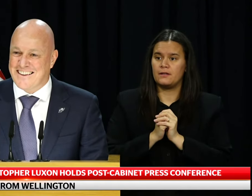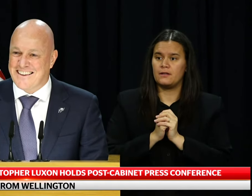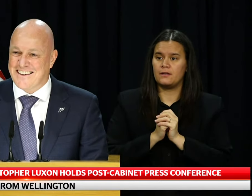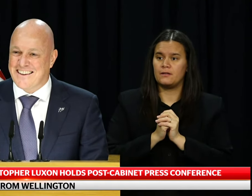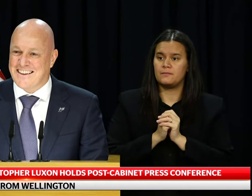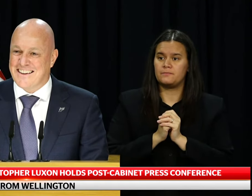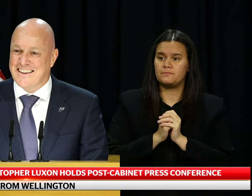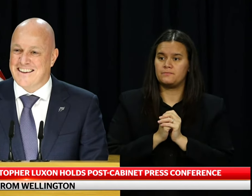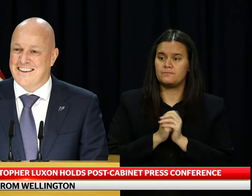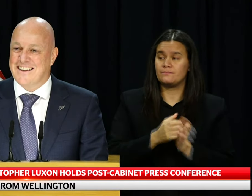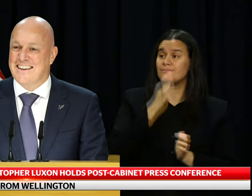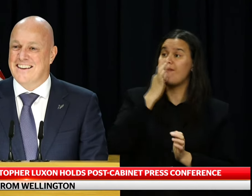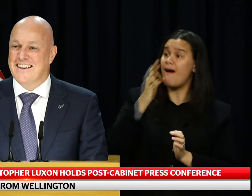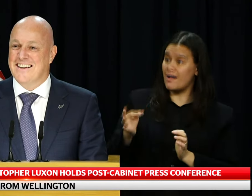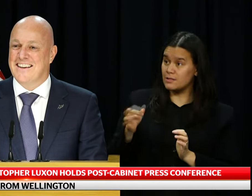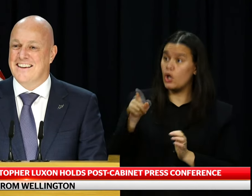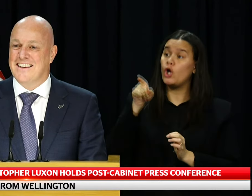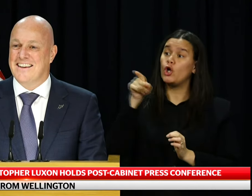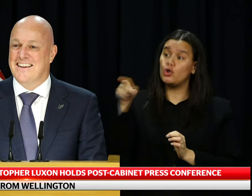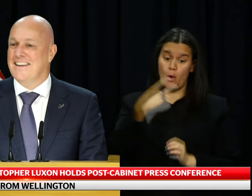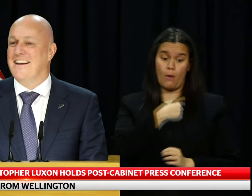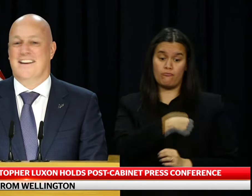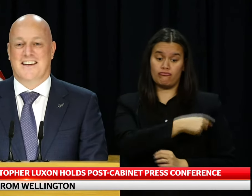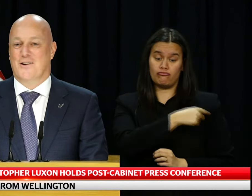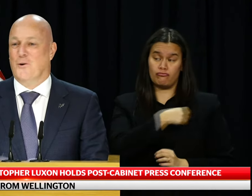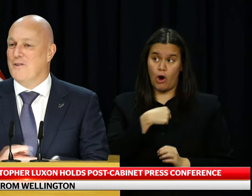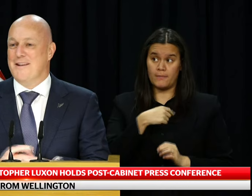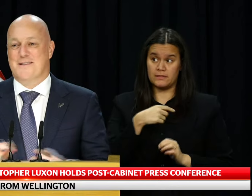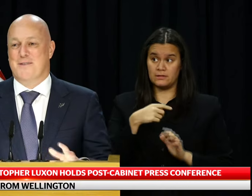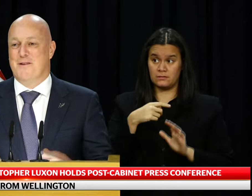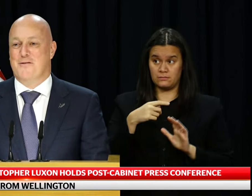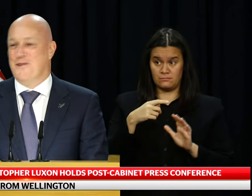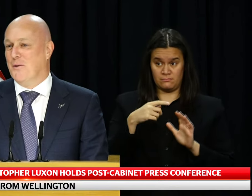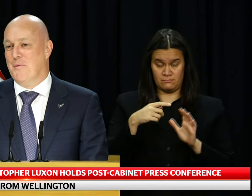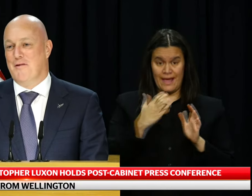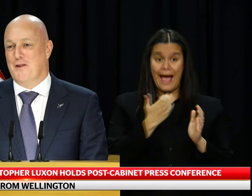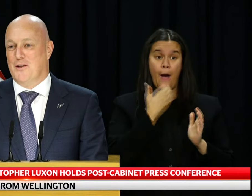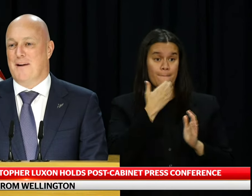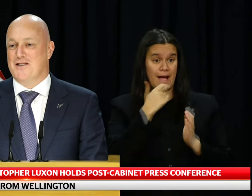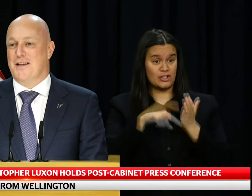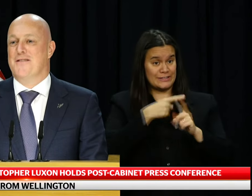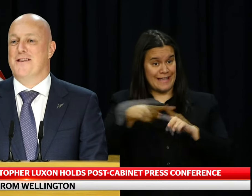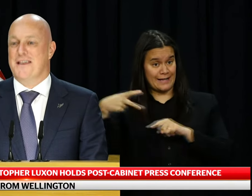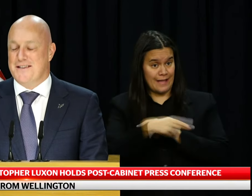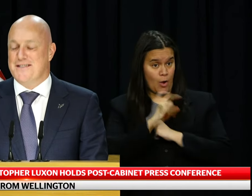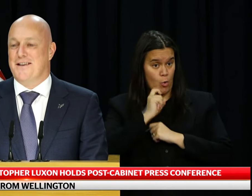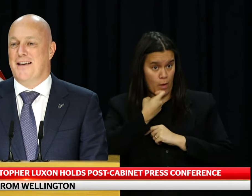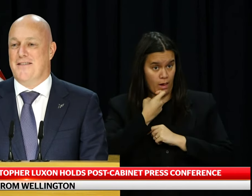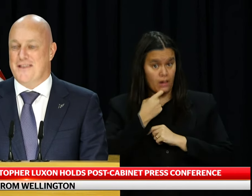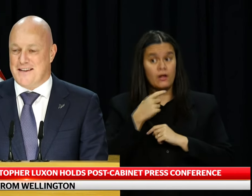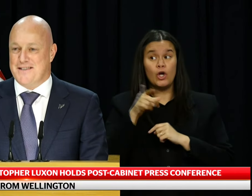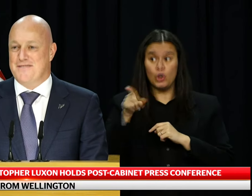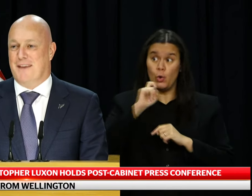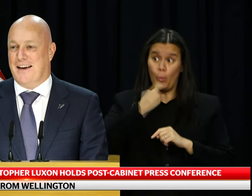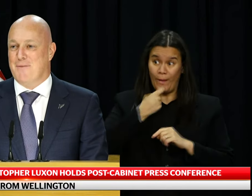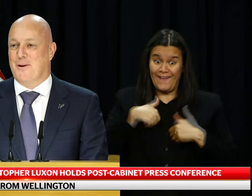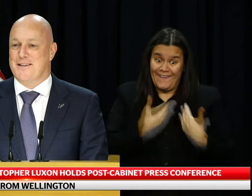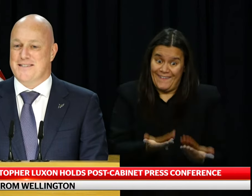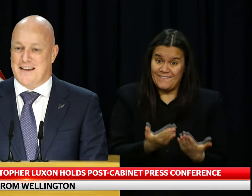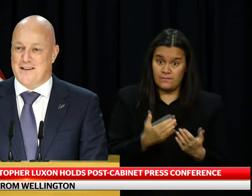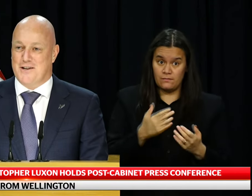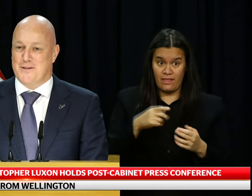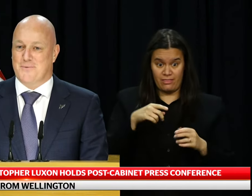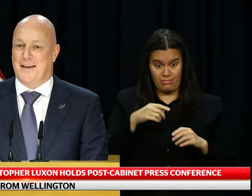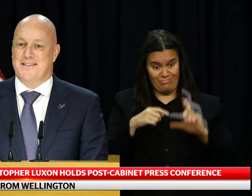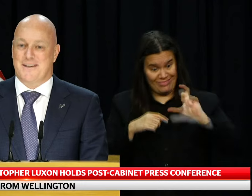quantum of tax relief for every New Zealander as you promised in your tax plan? So again, all of that's going to be revealed when we reveal the budget at the end of May. But